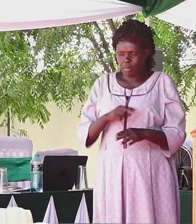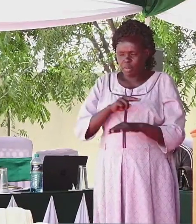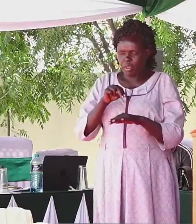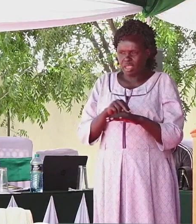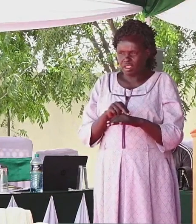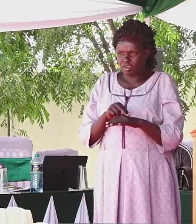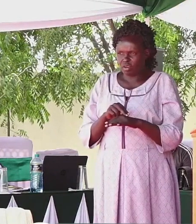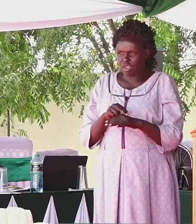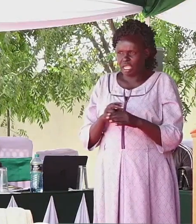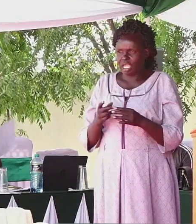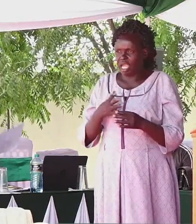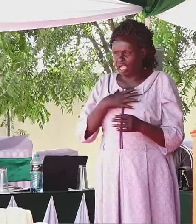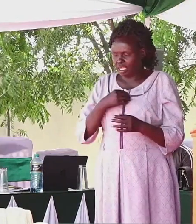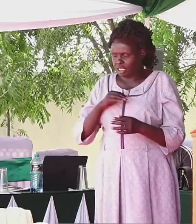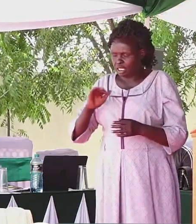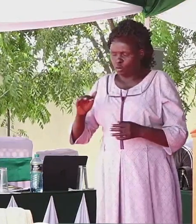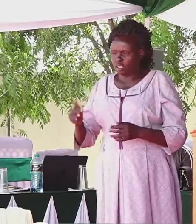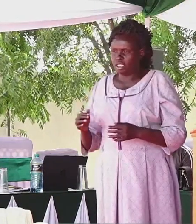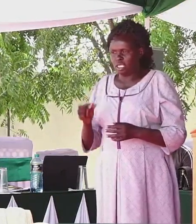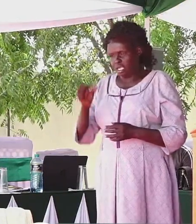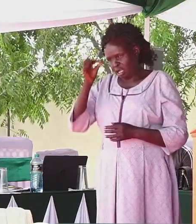county governments.